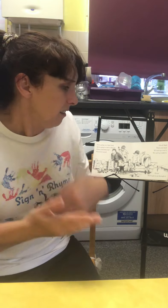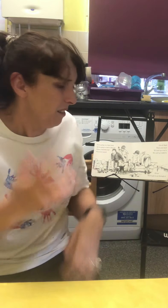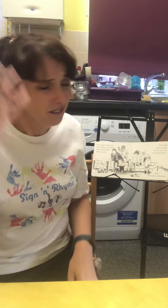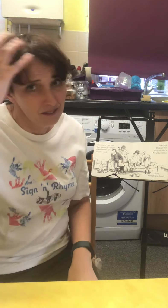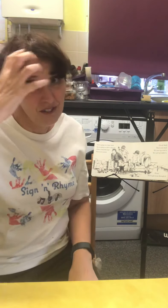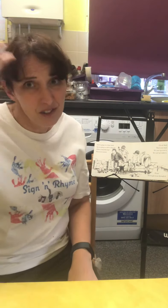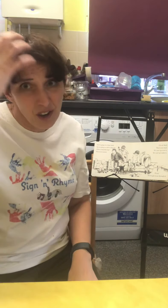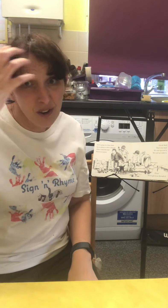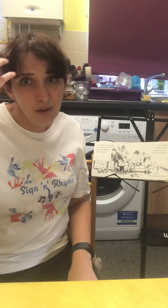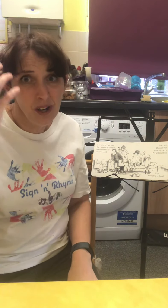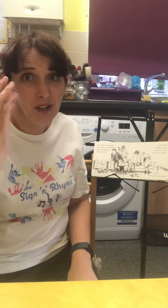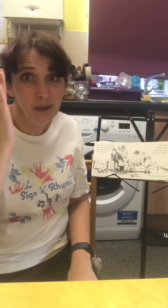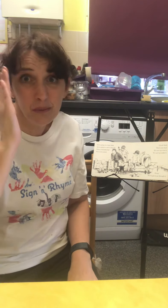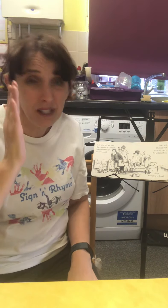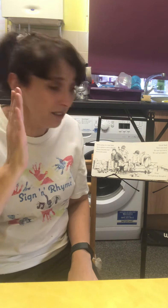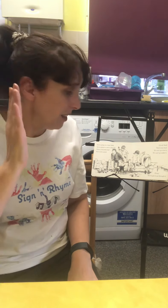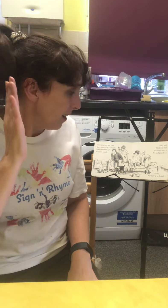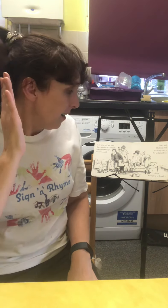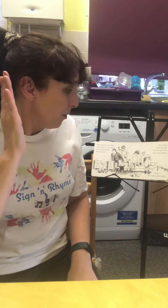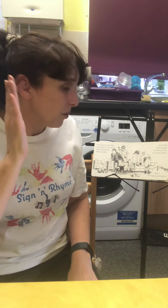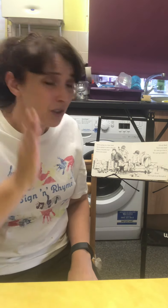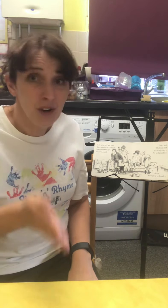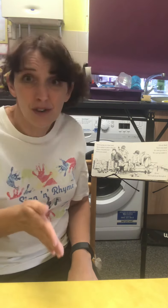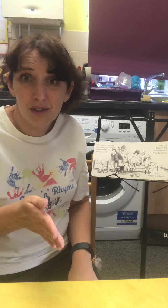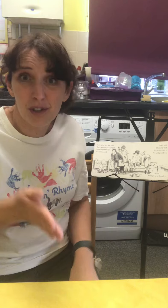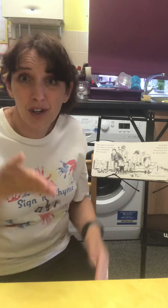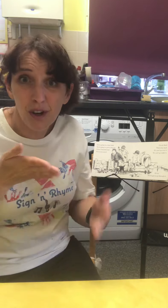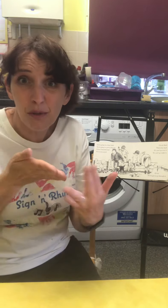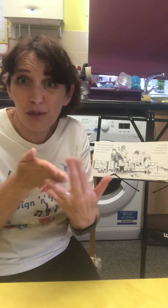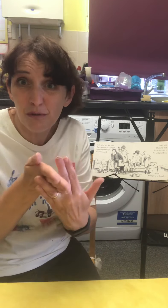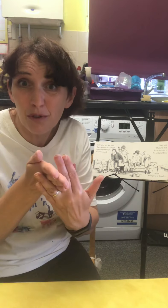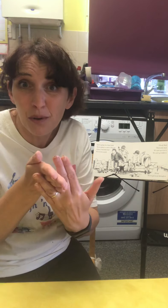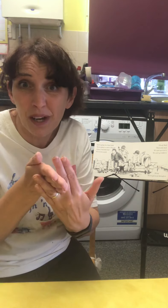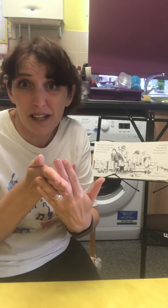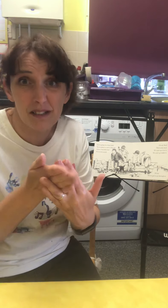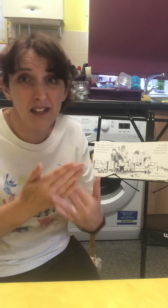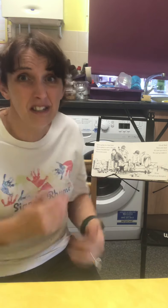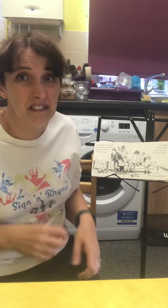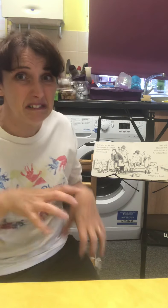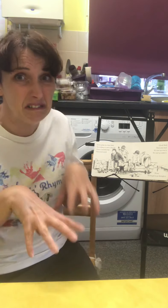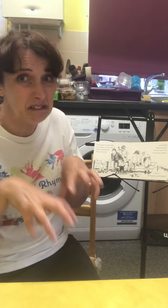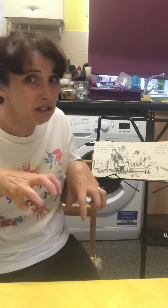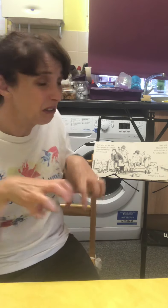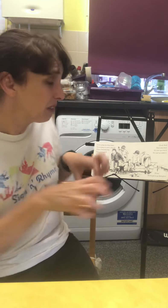Oh no, we've got to go through it. Oof.